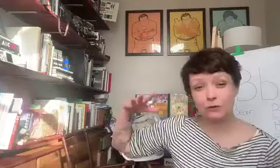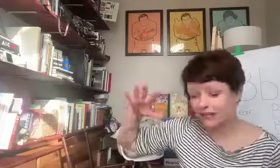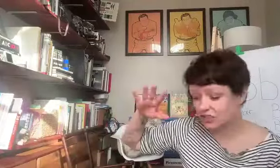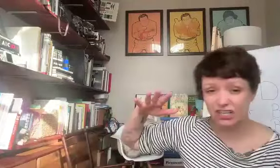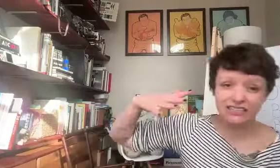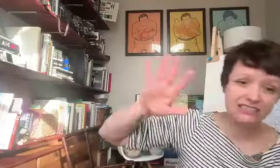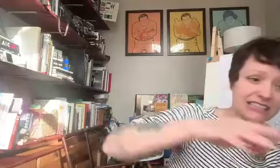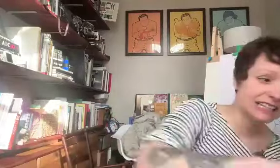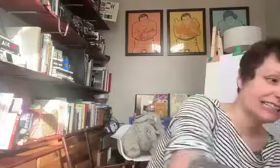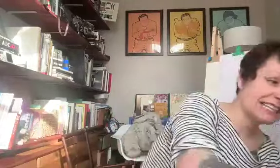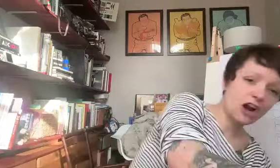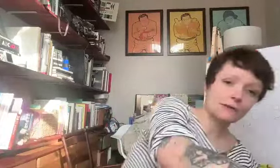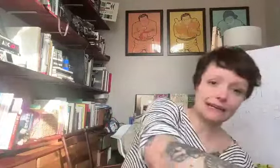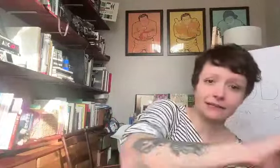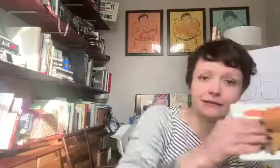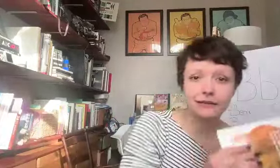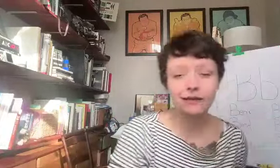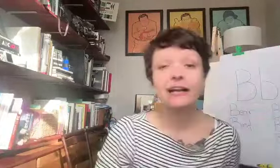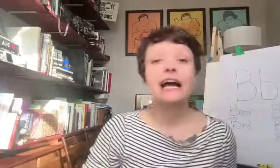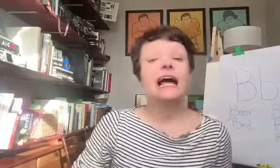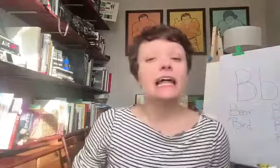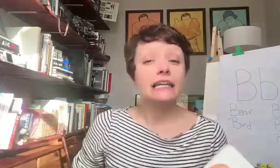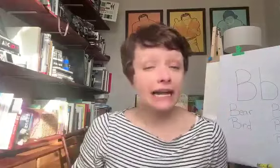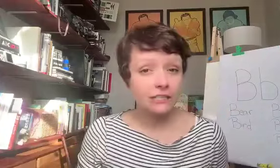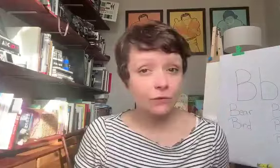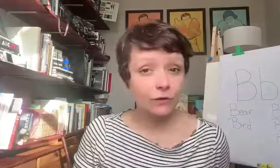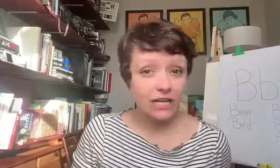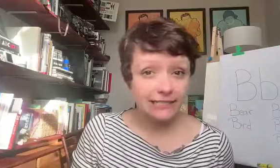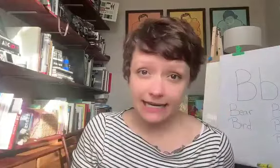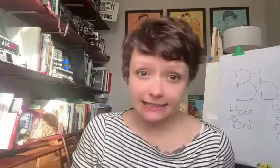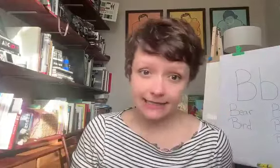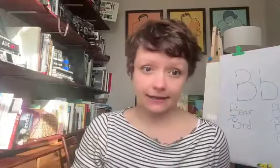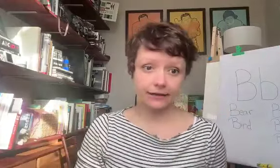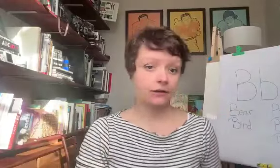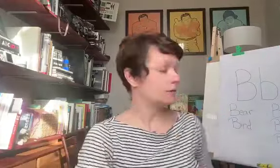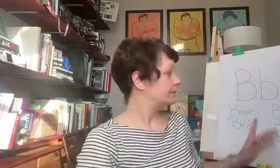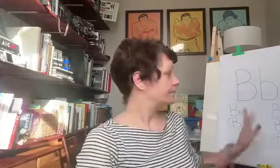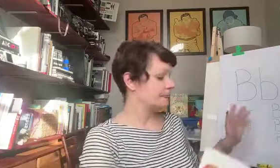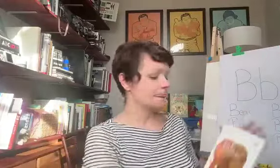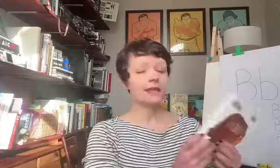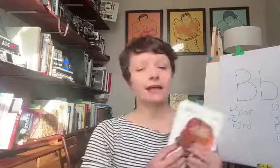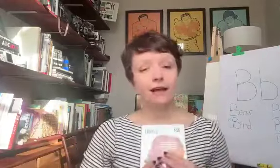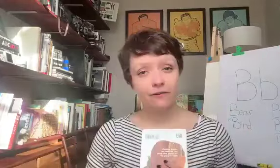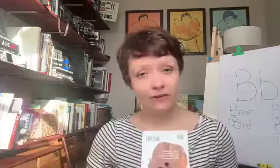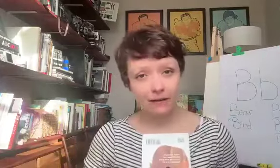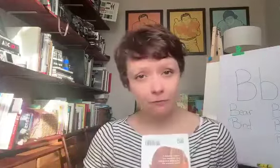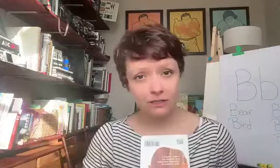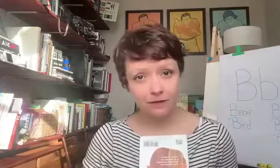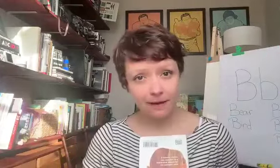quick, dirty, take it home and eat it. Let's do if we're just getting a salad. Forgive me, I'm going to put on my